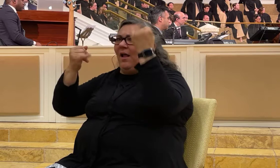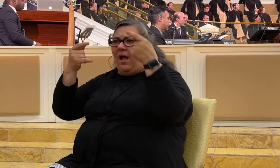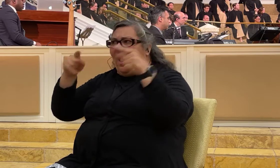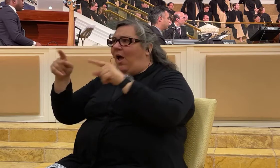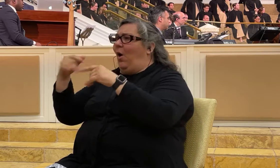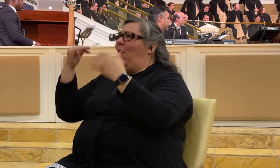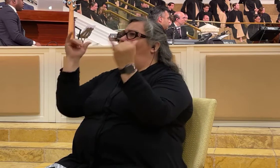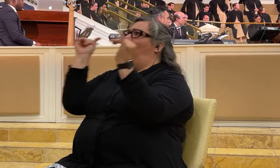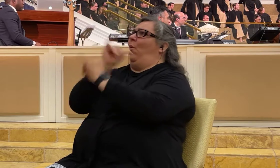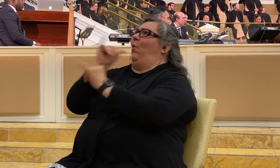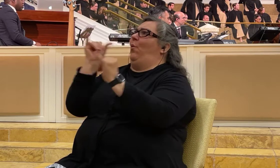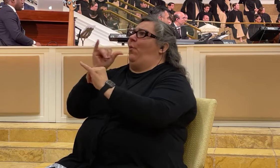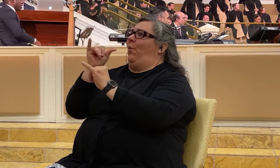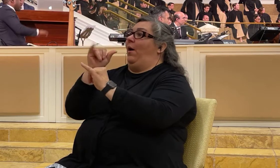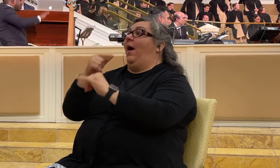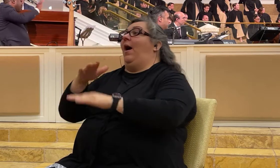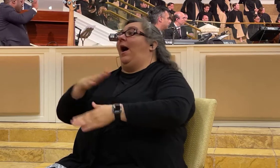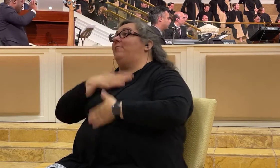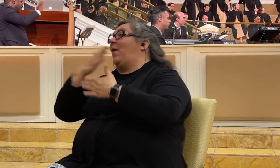right in the dead middle of it.